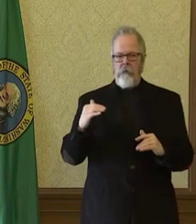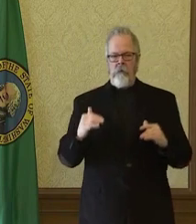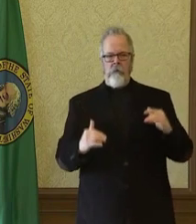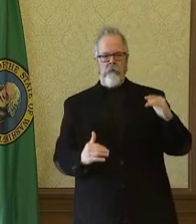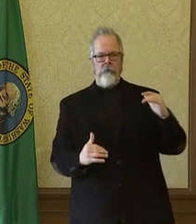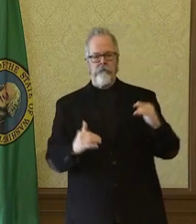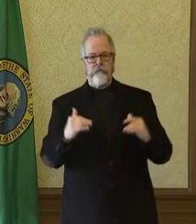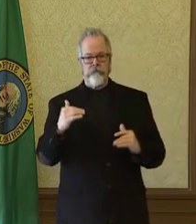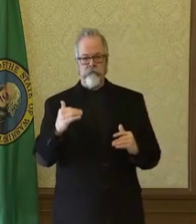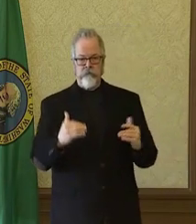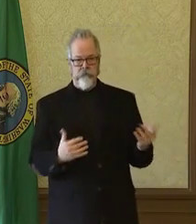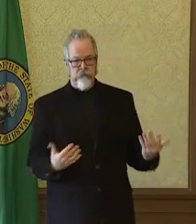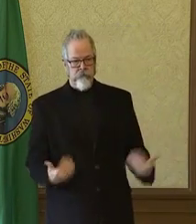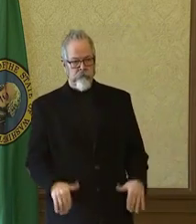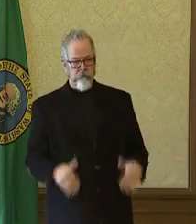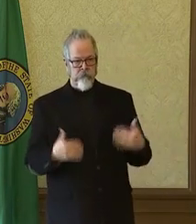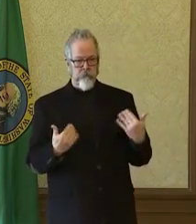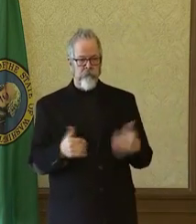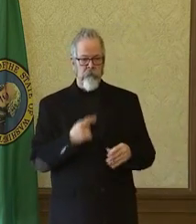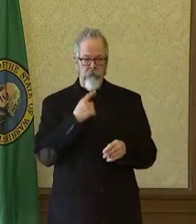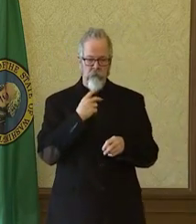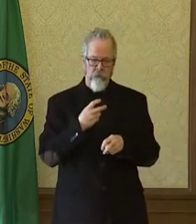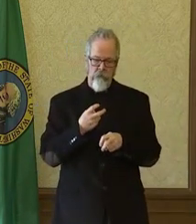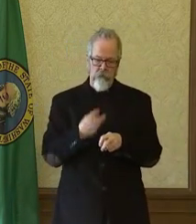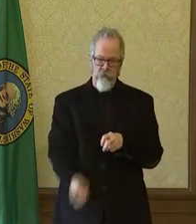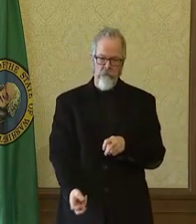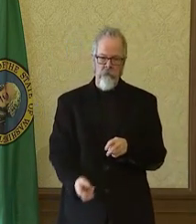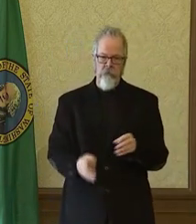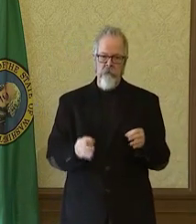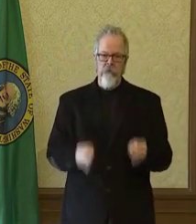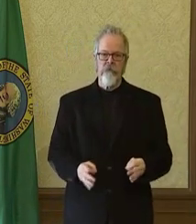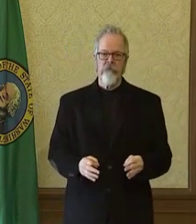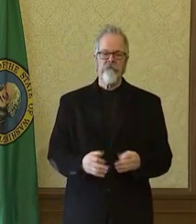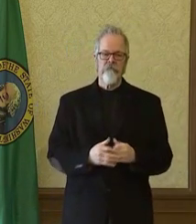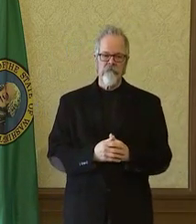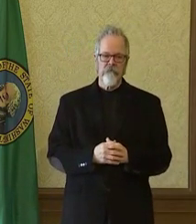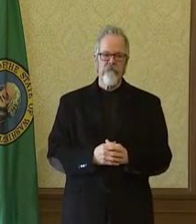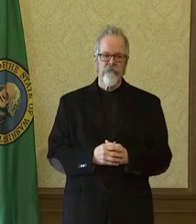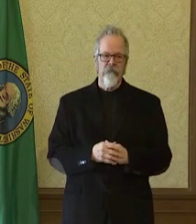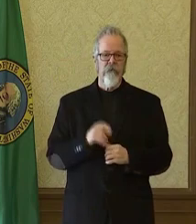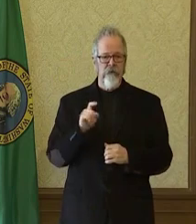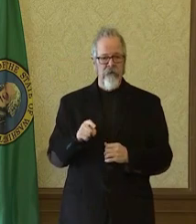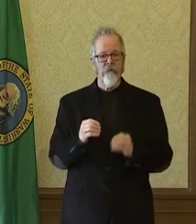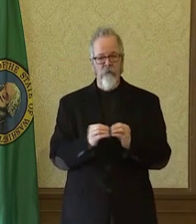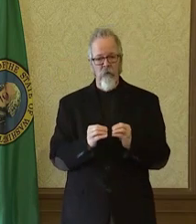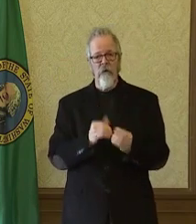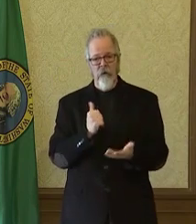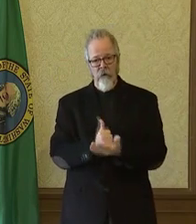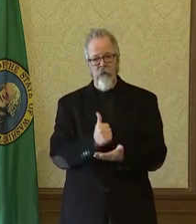can to improve that capacity, but we need a lot more federal help. Final question comes from Keith with Coma.